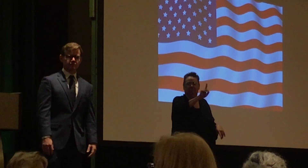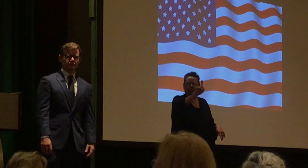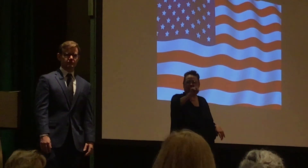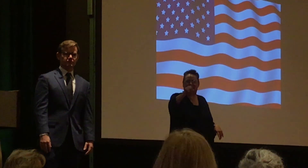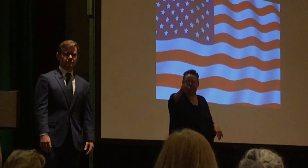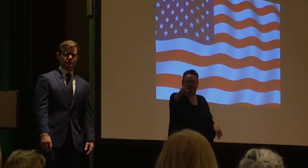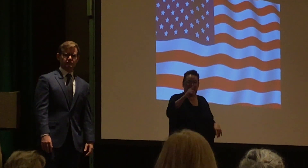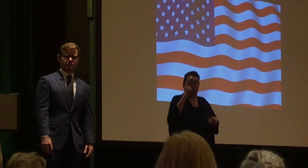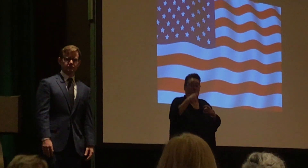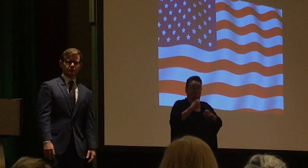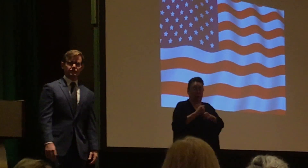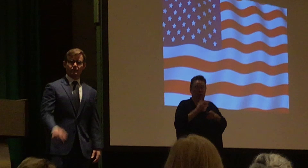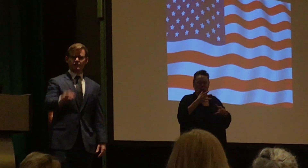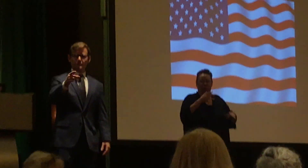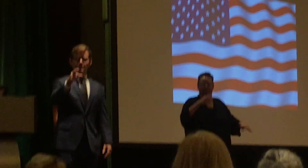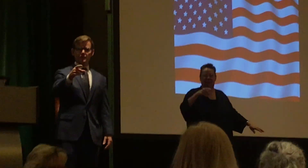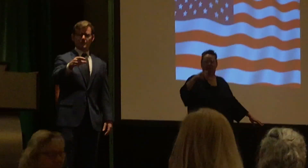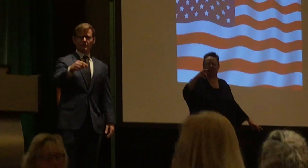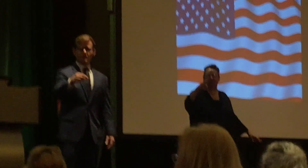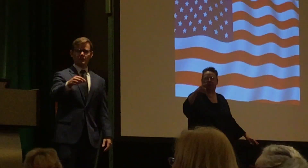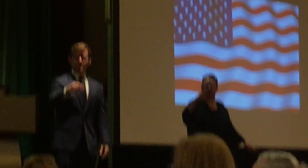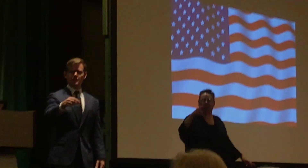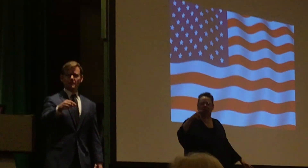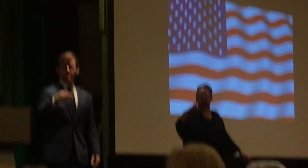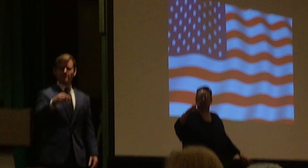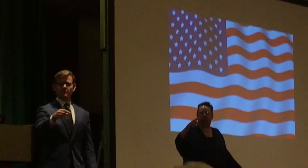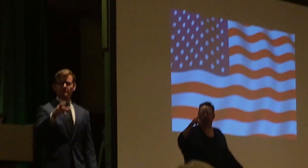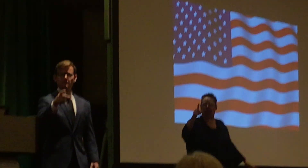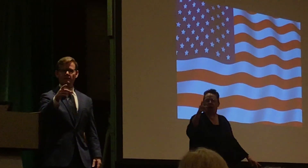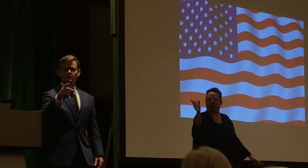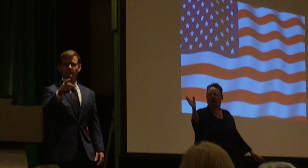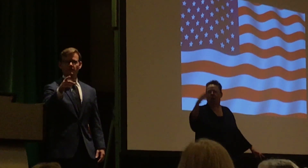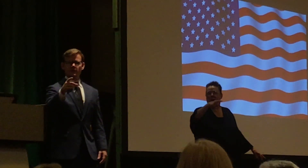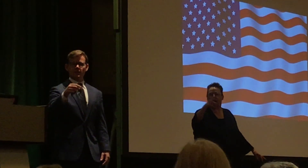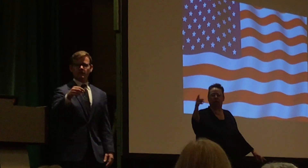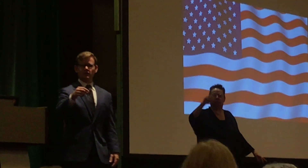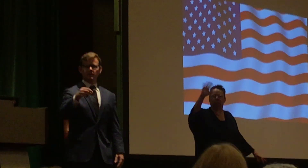I have 1 year to go. So yes, my so question,